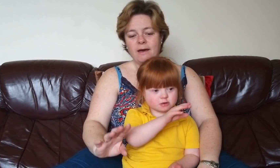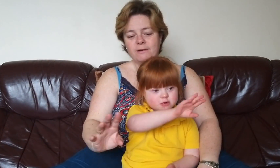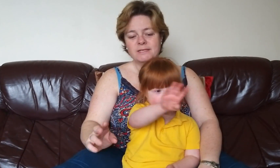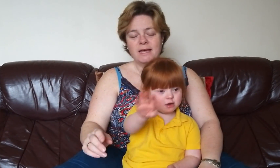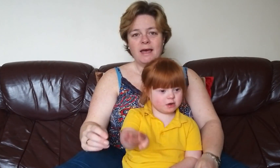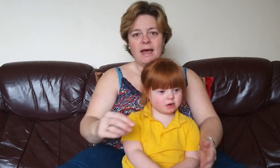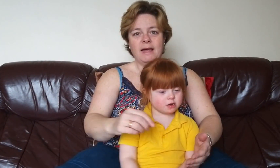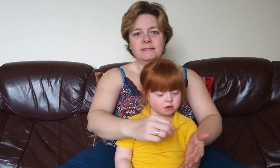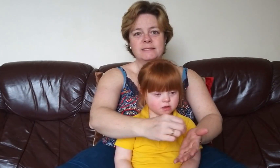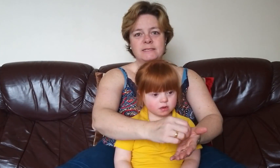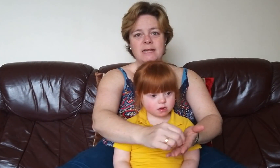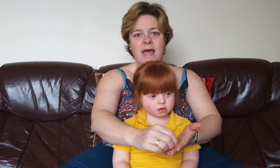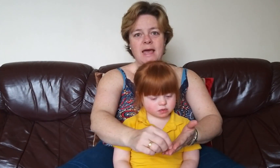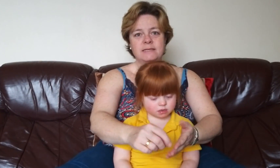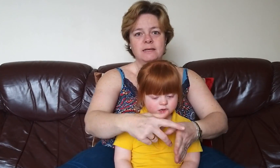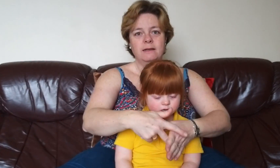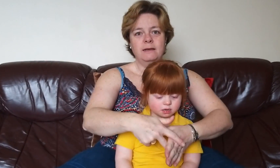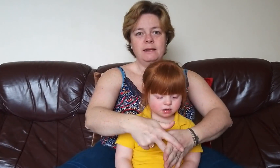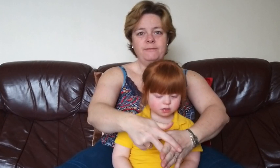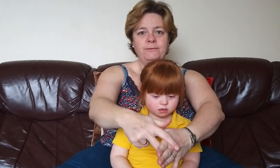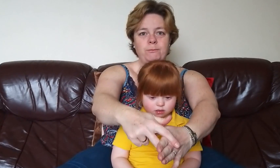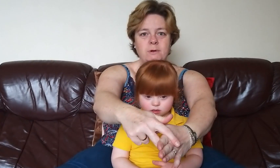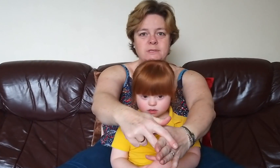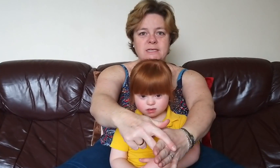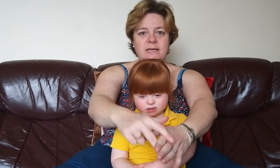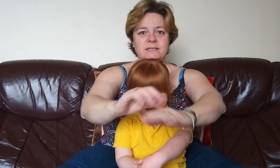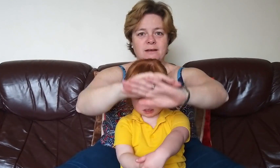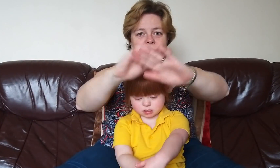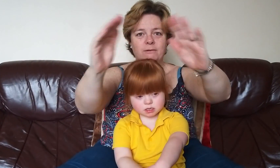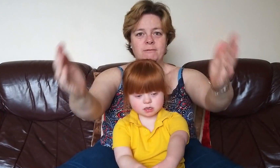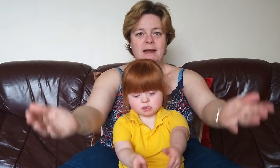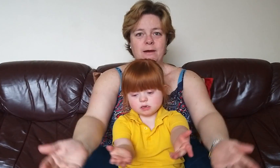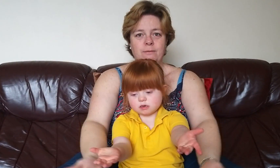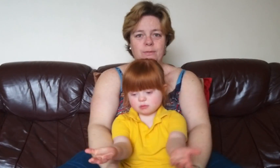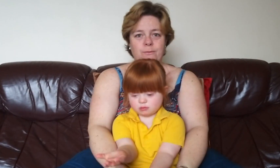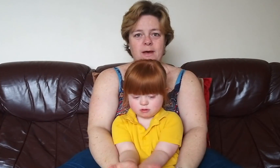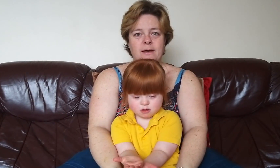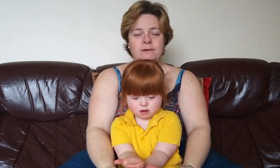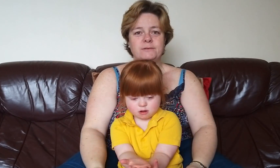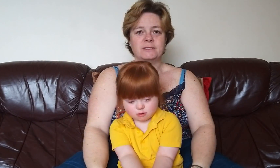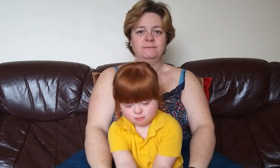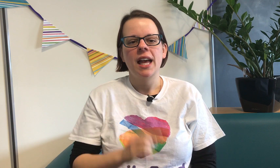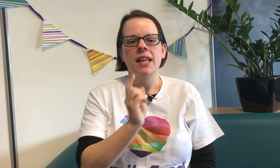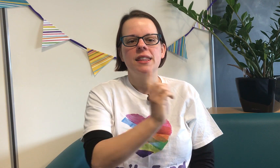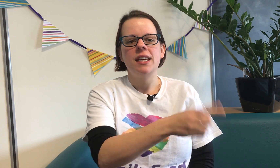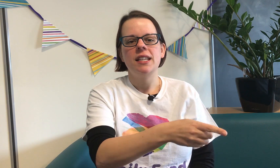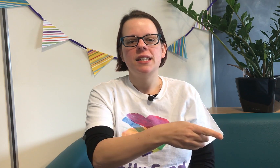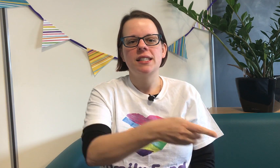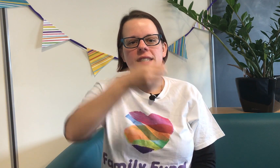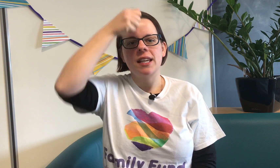curled and said, "Lift wanted around the world." This is